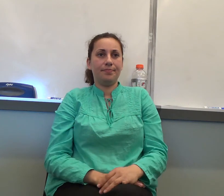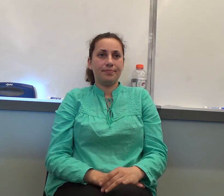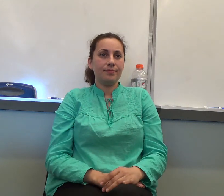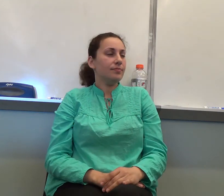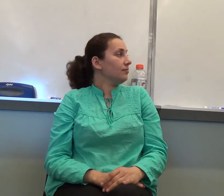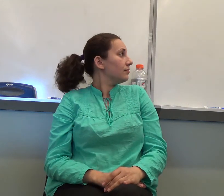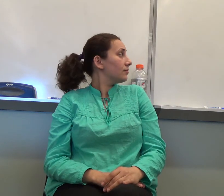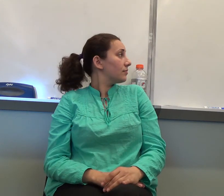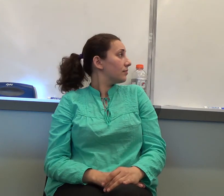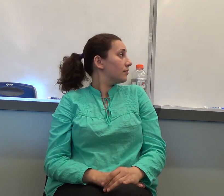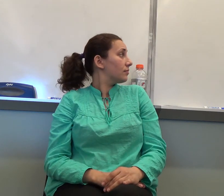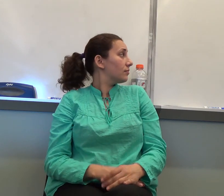Now you add them up.